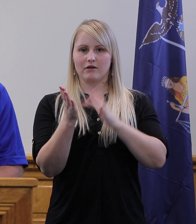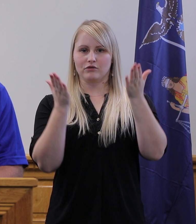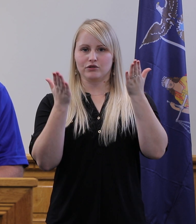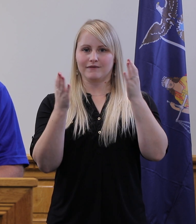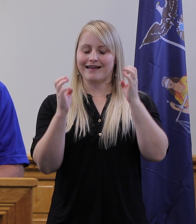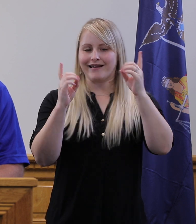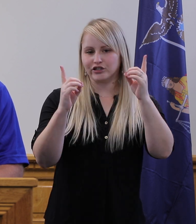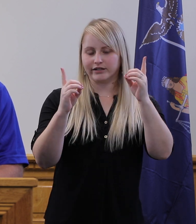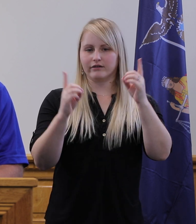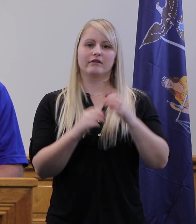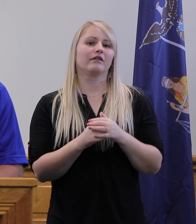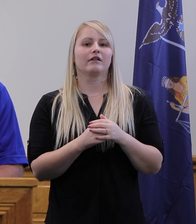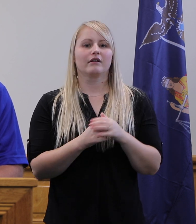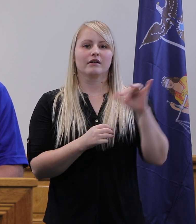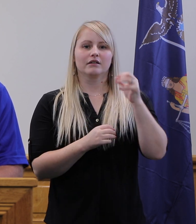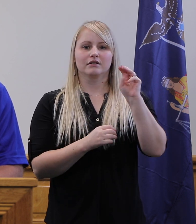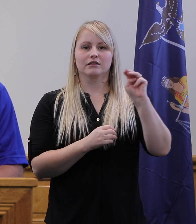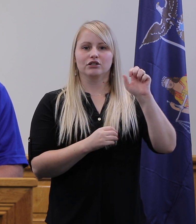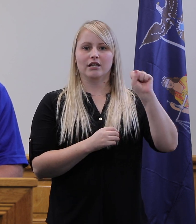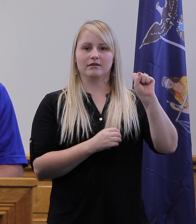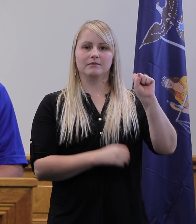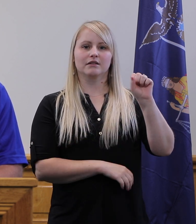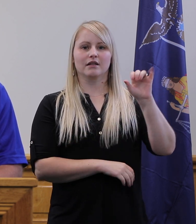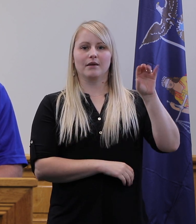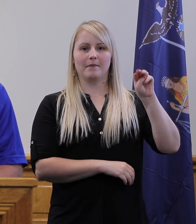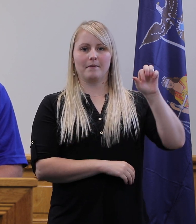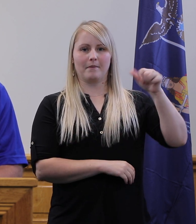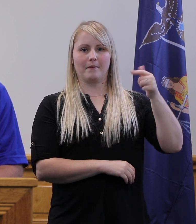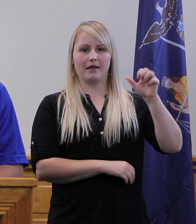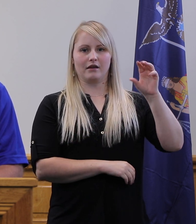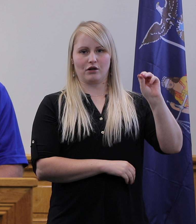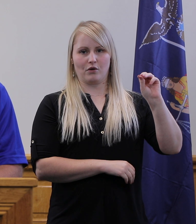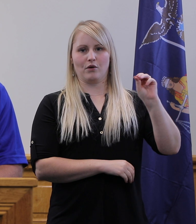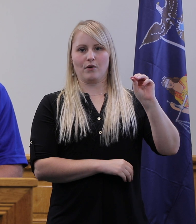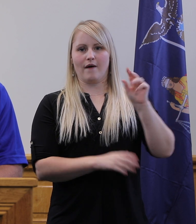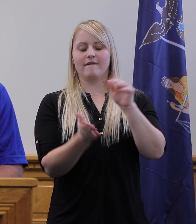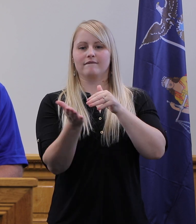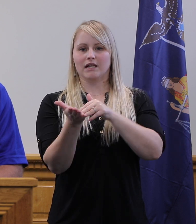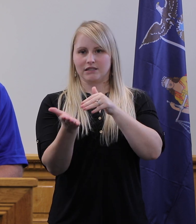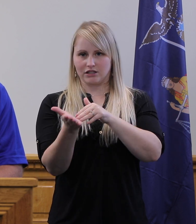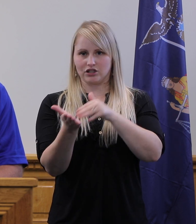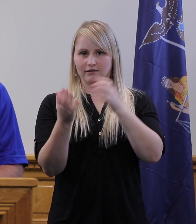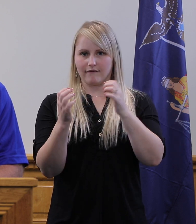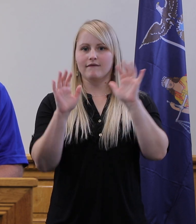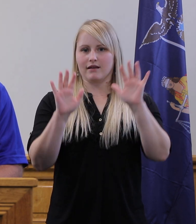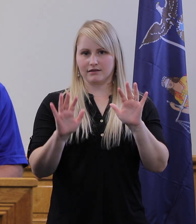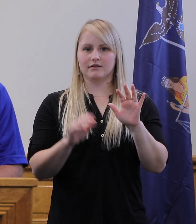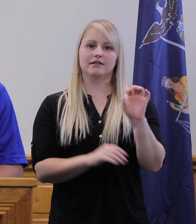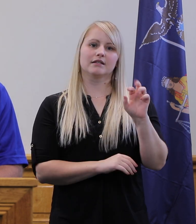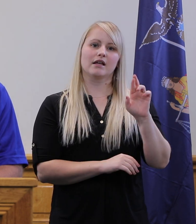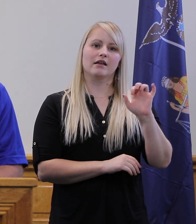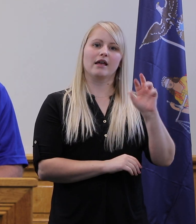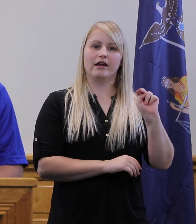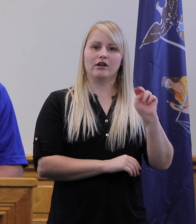Excellence; James Mangano, Physician of Excellence; Aaron Spillman Kinney,